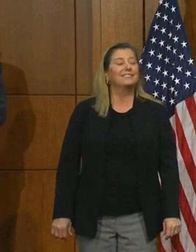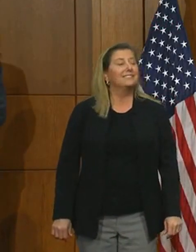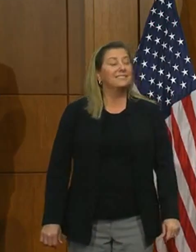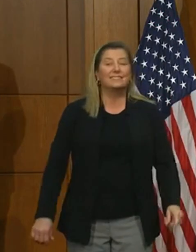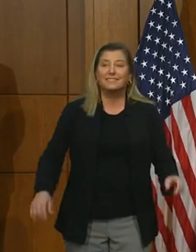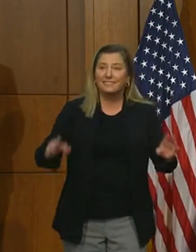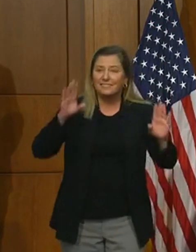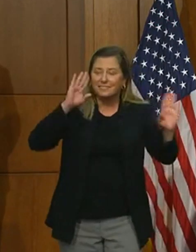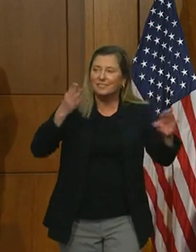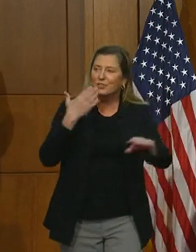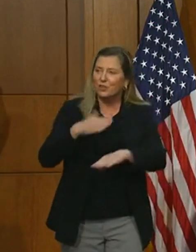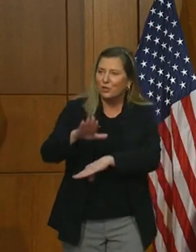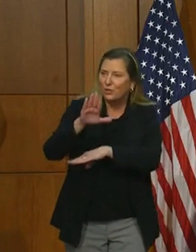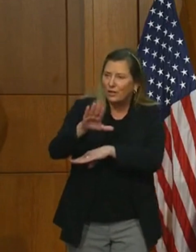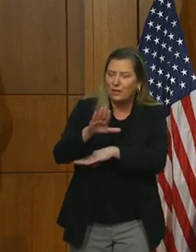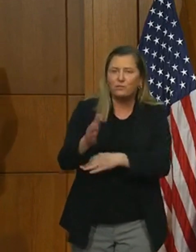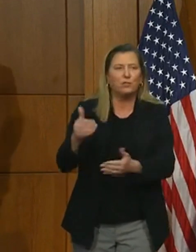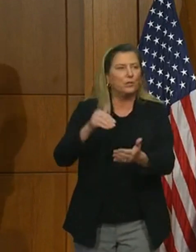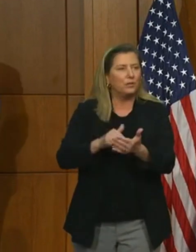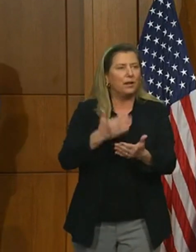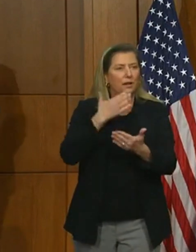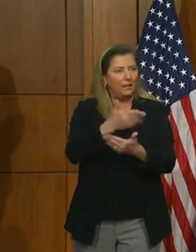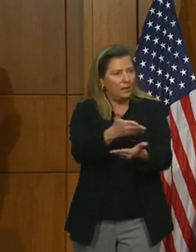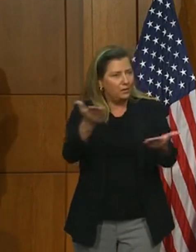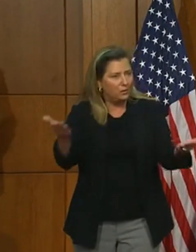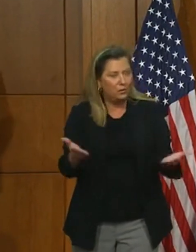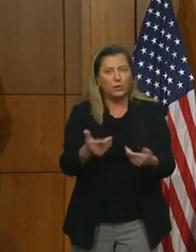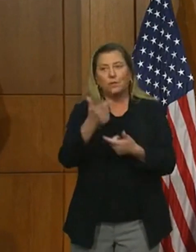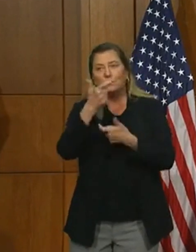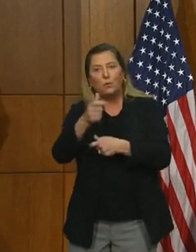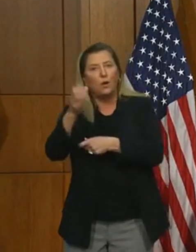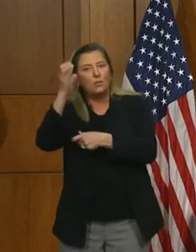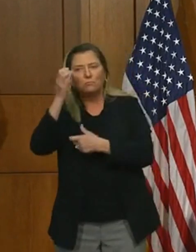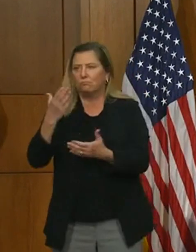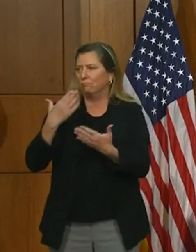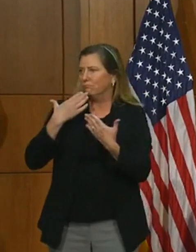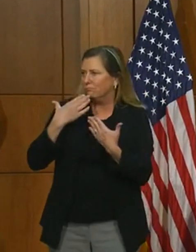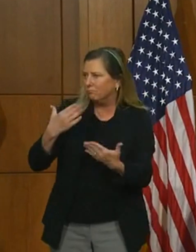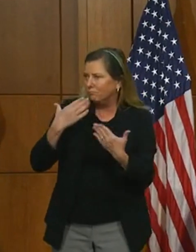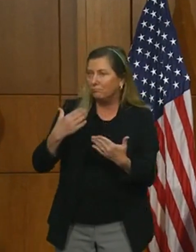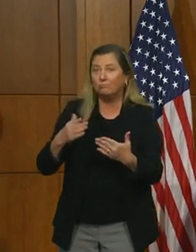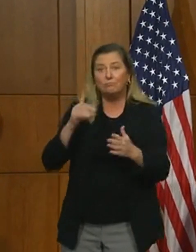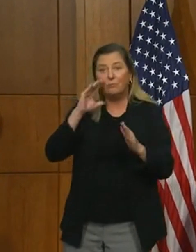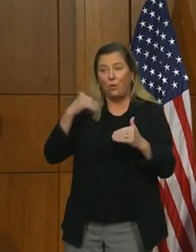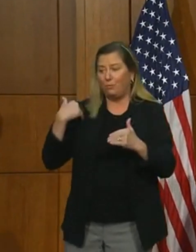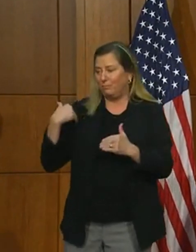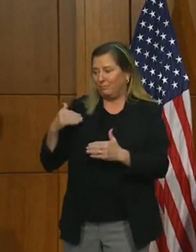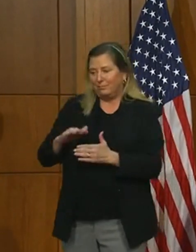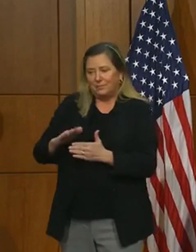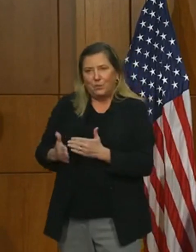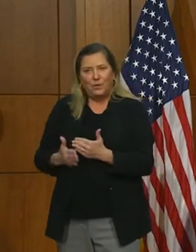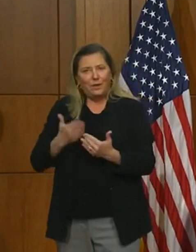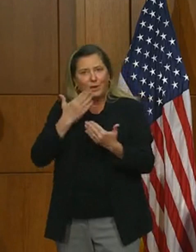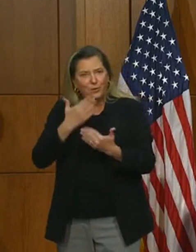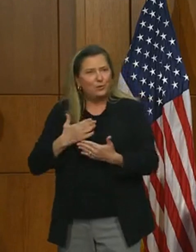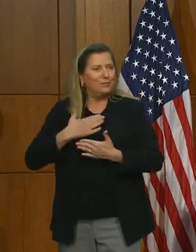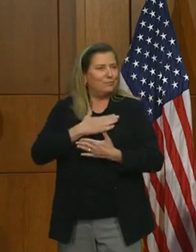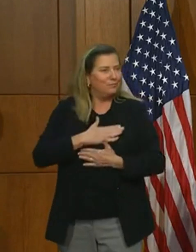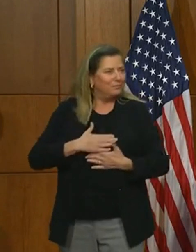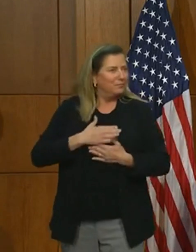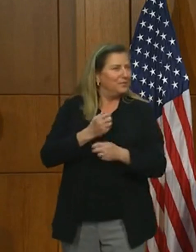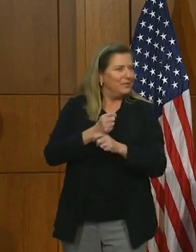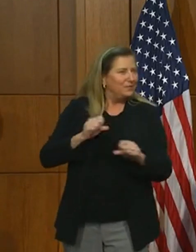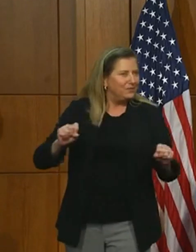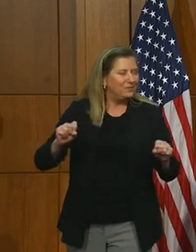Well, good afternoon, and again, thanks for being with us today. I hope you all had an enjoyable and safe weekend. As you